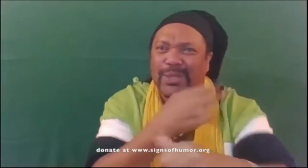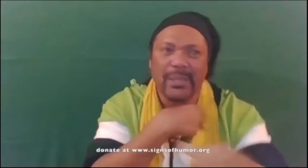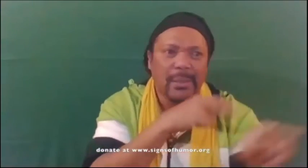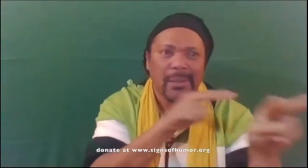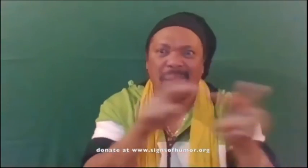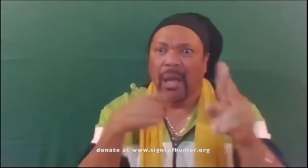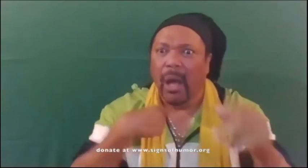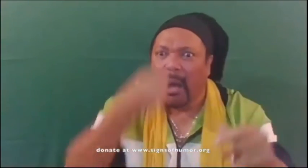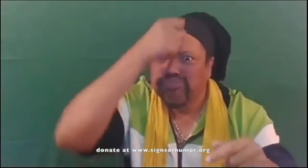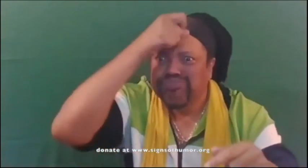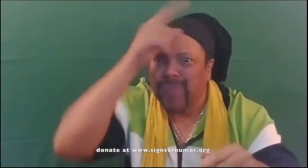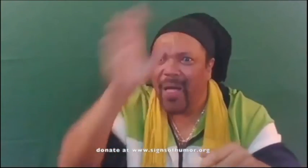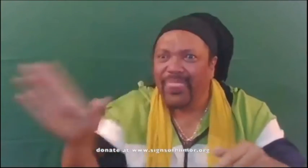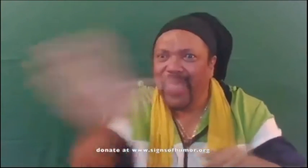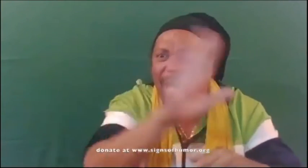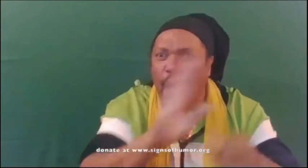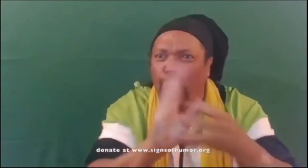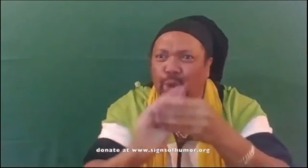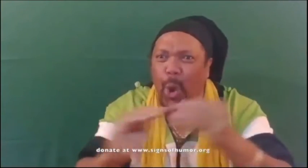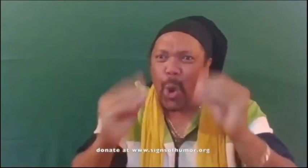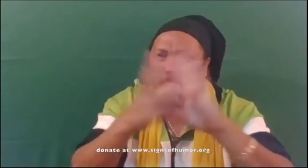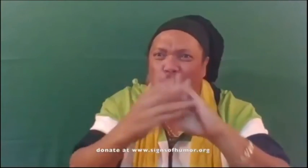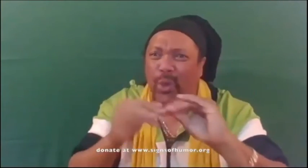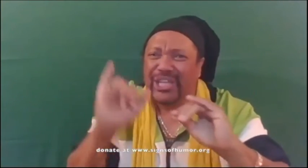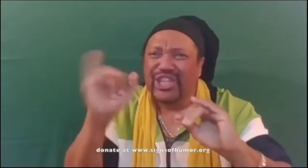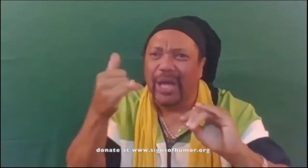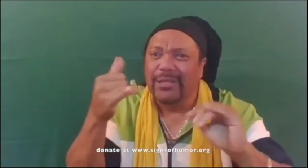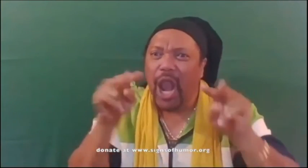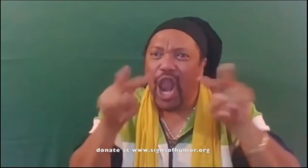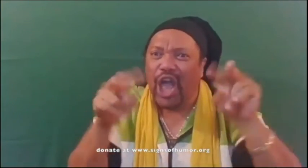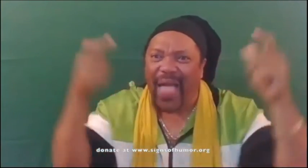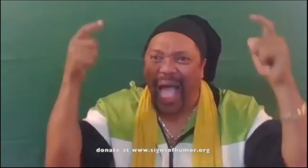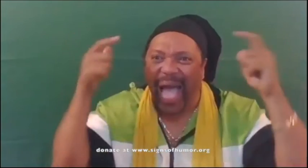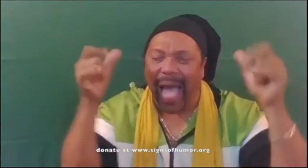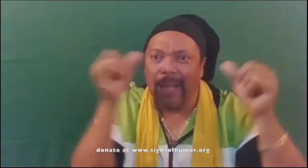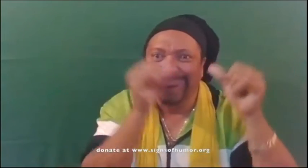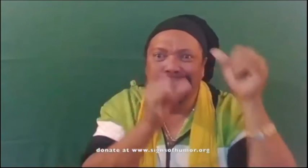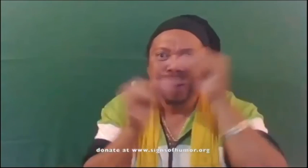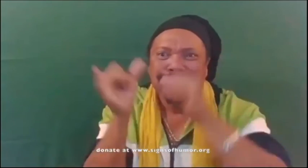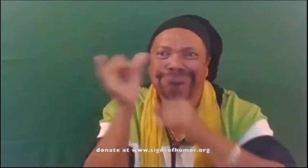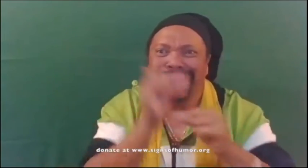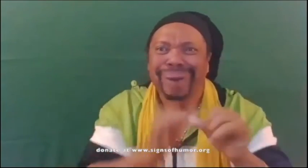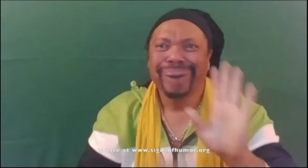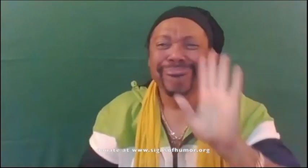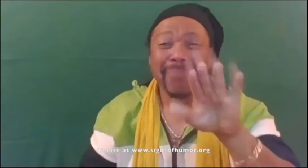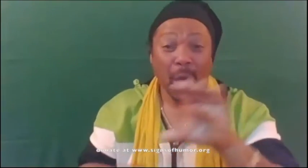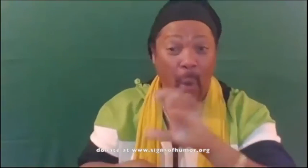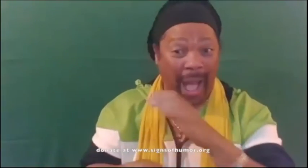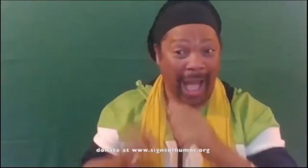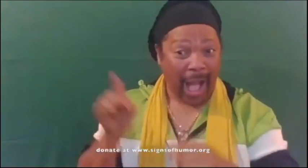It was a musical chairs. It was musical hats. It was telling the story just by themselves from my vantage